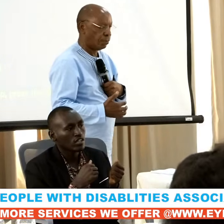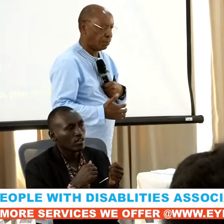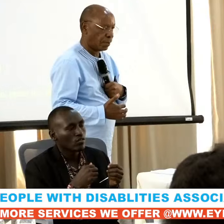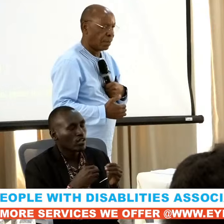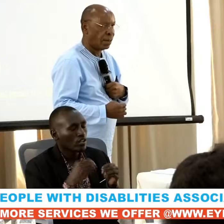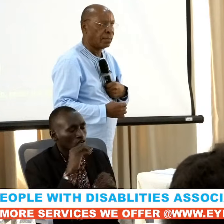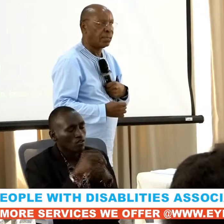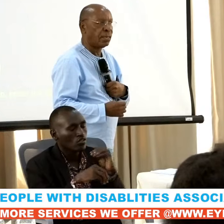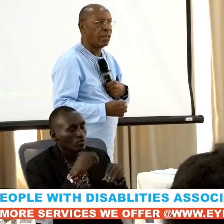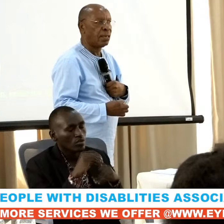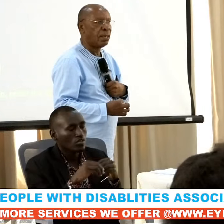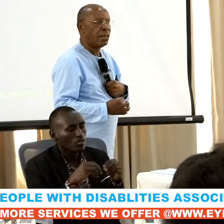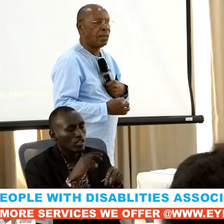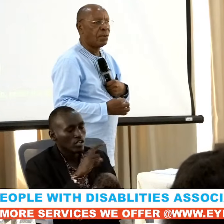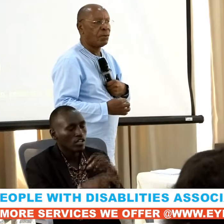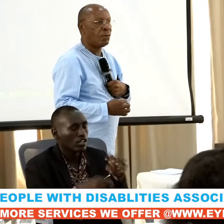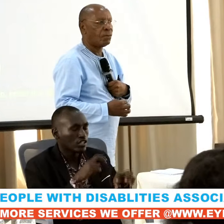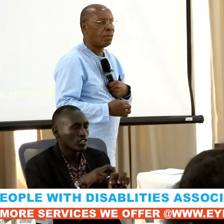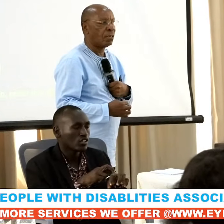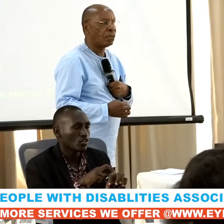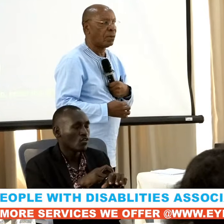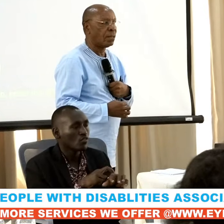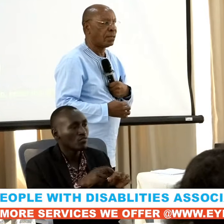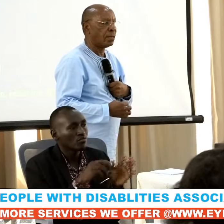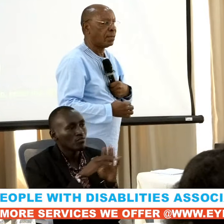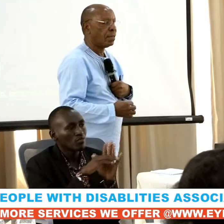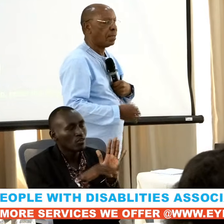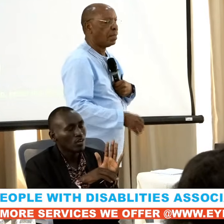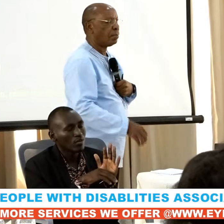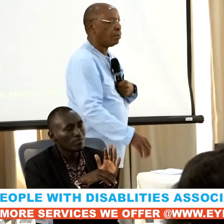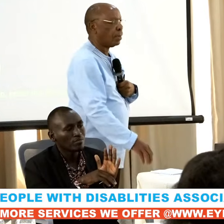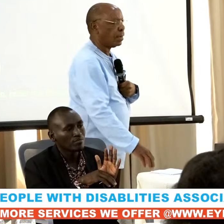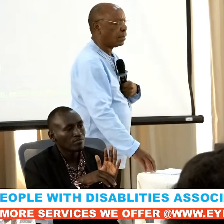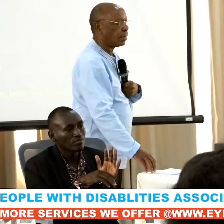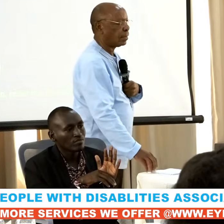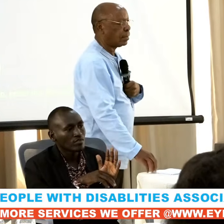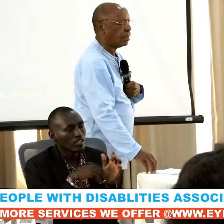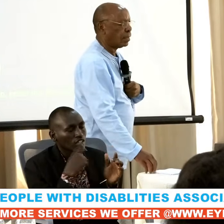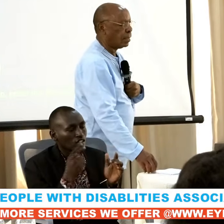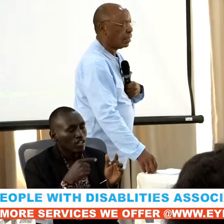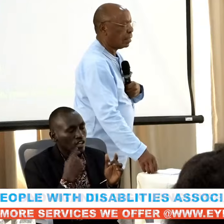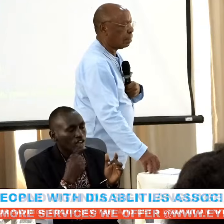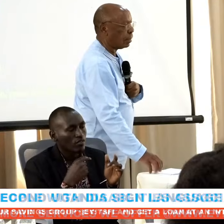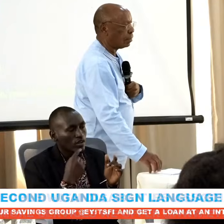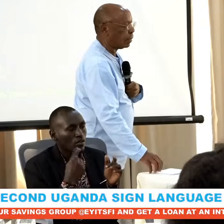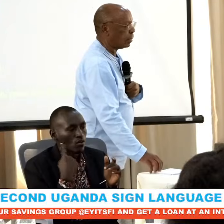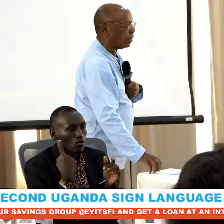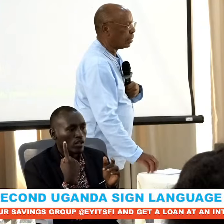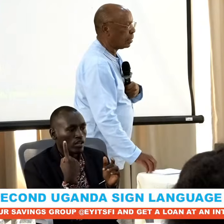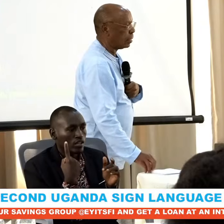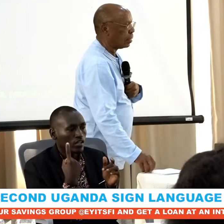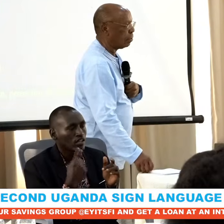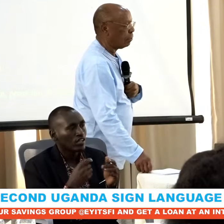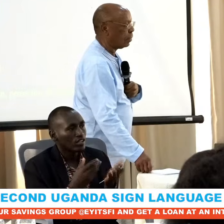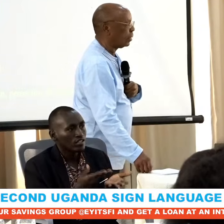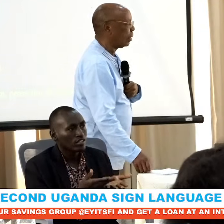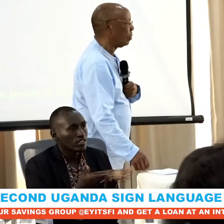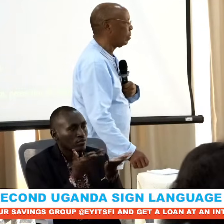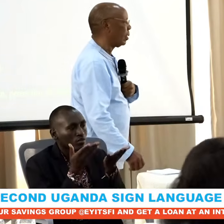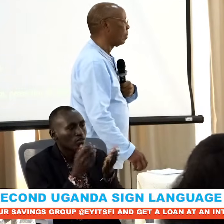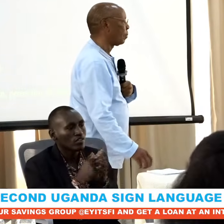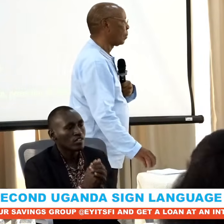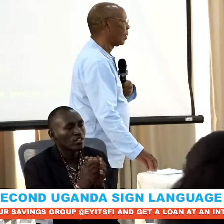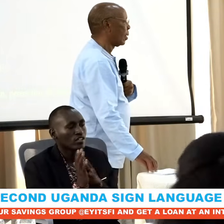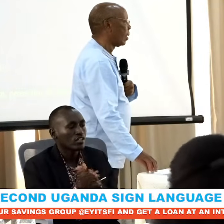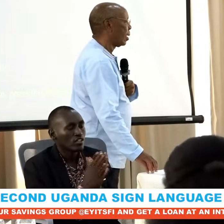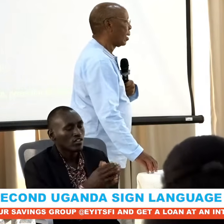national agenda of making sure that everybody gets emancipated. Thank you for listening to